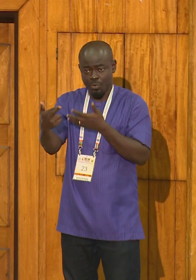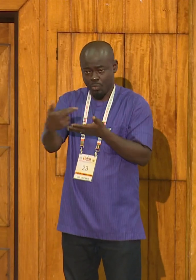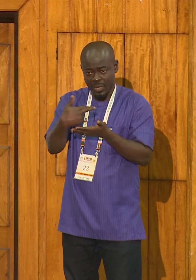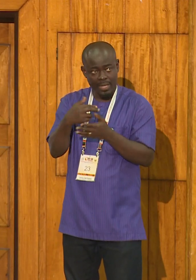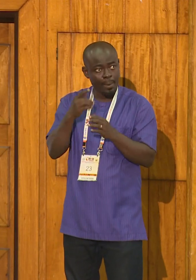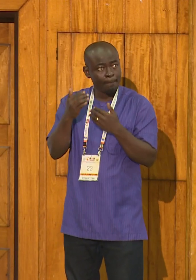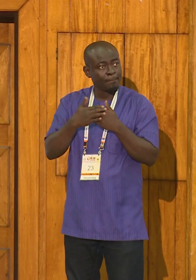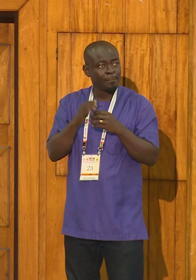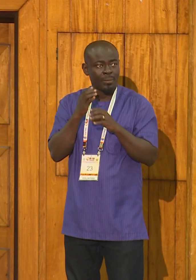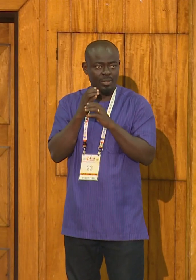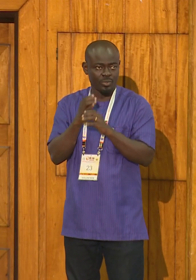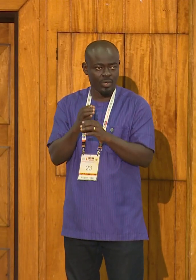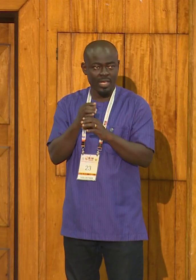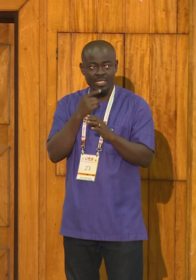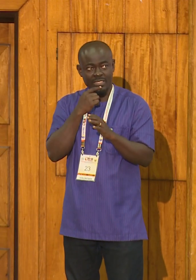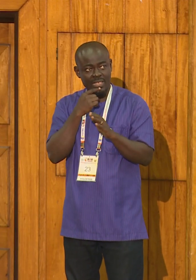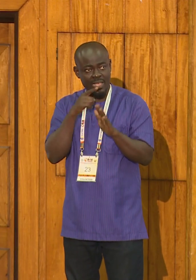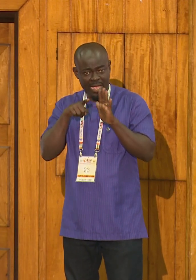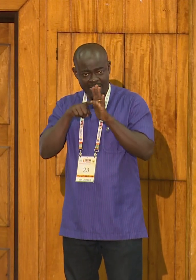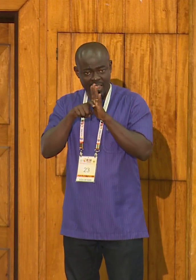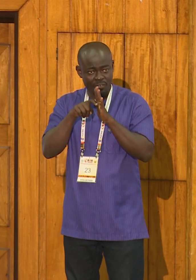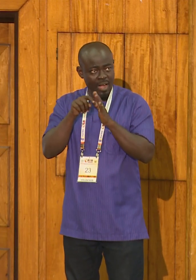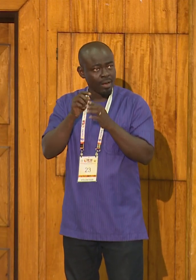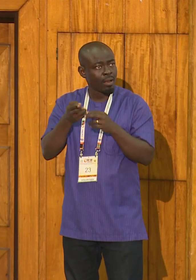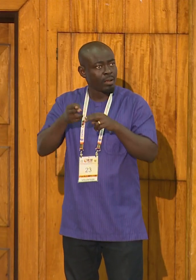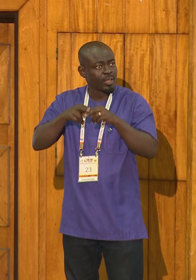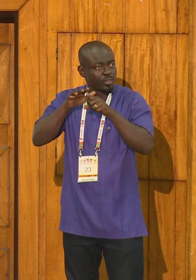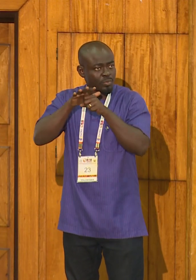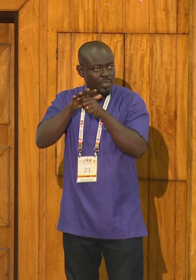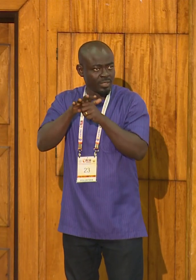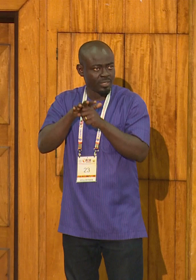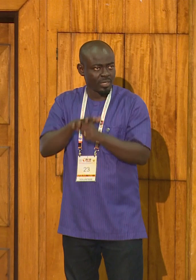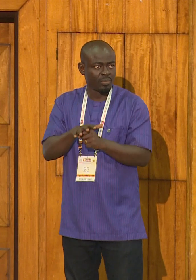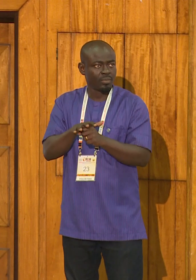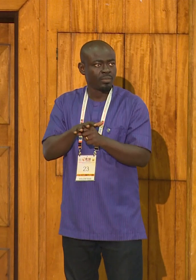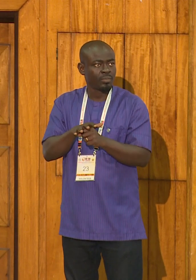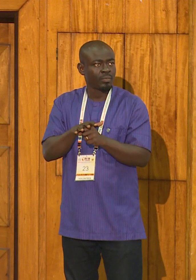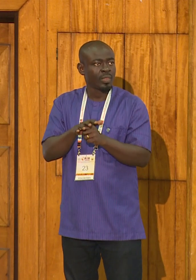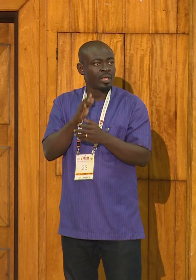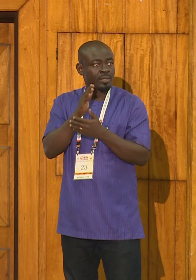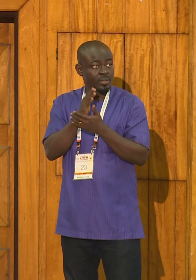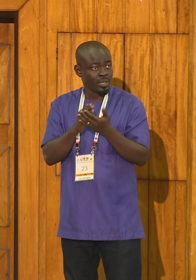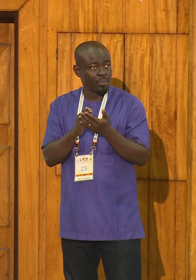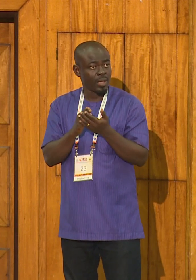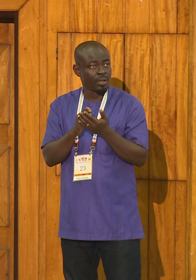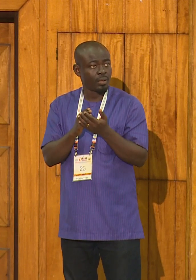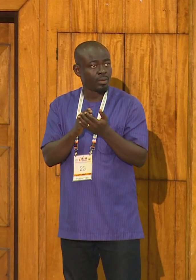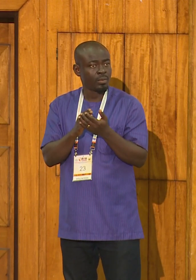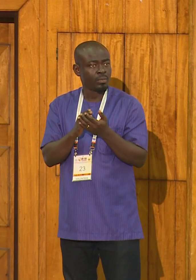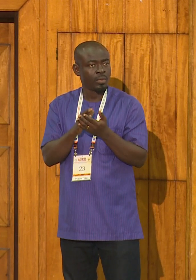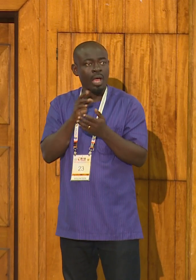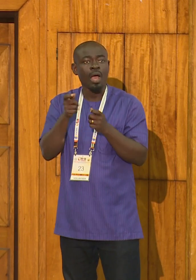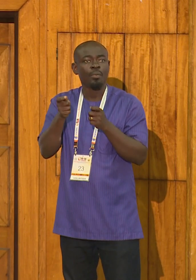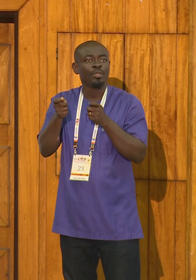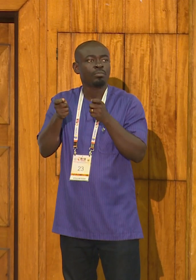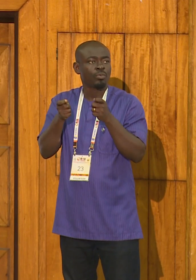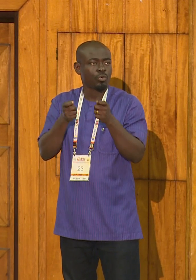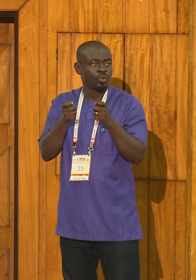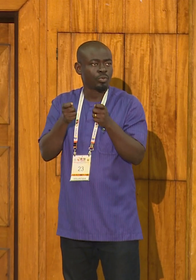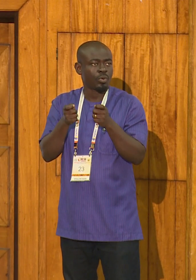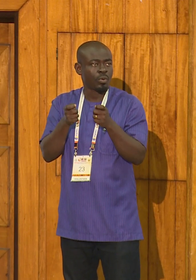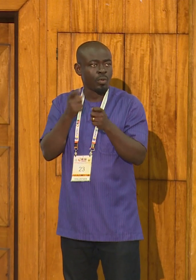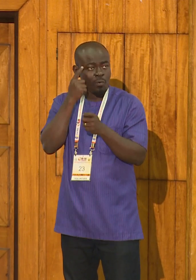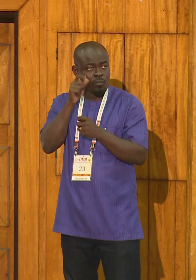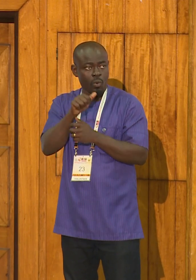also seeing their viral load being suppressed, somehow we felt we had controlled for